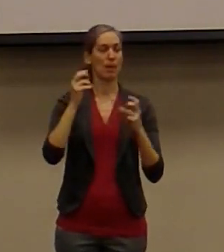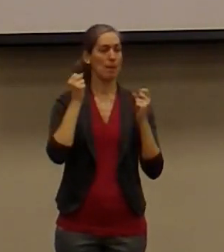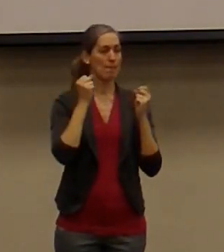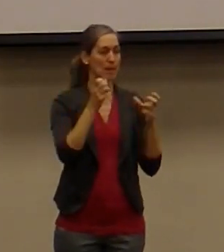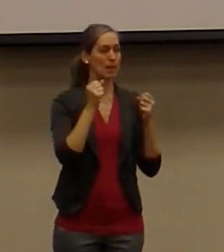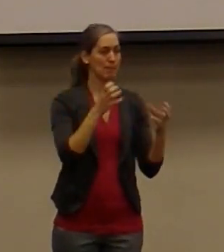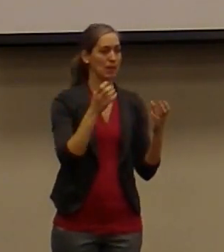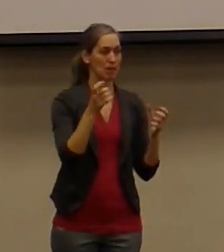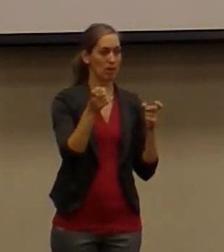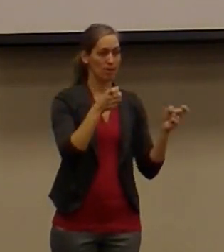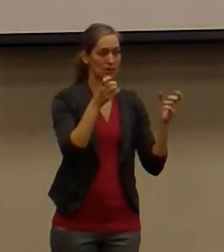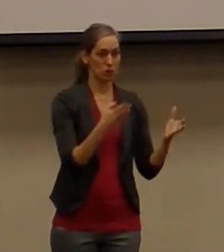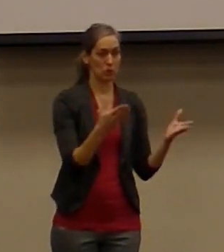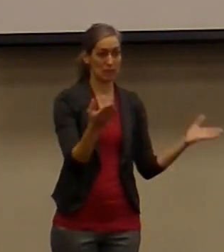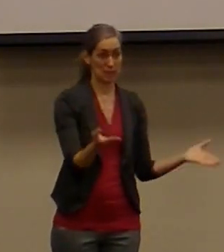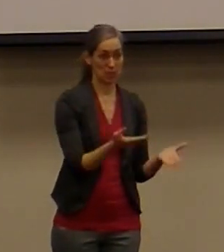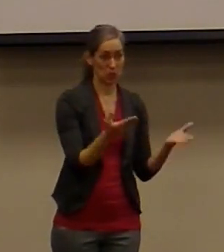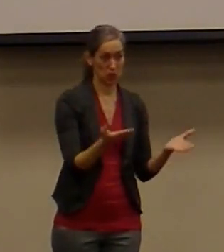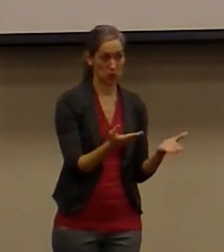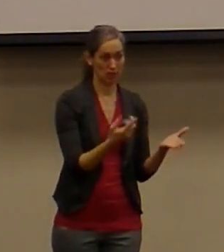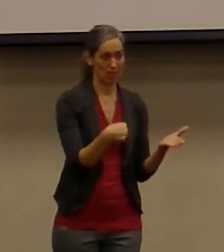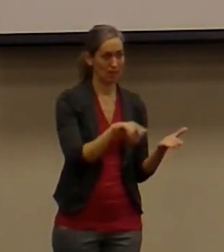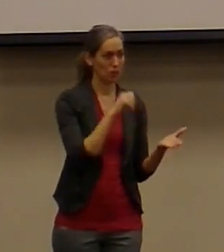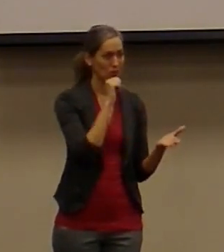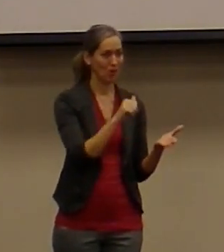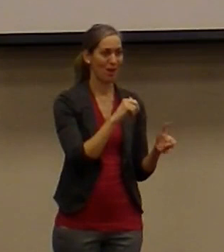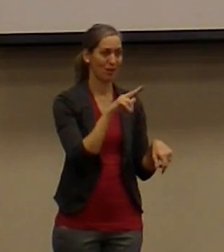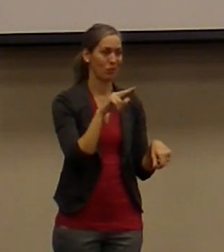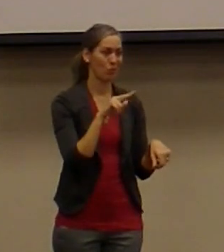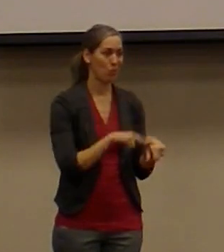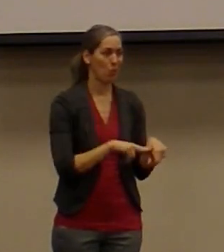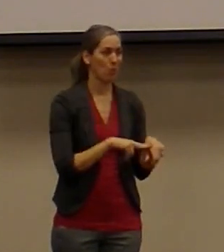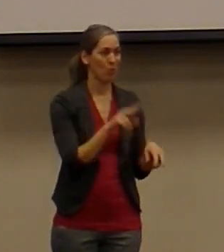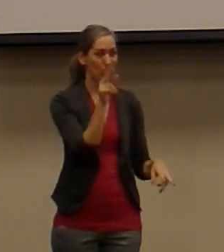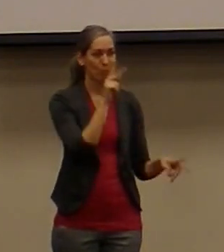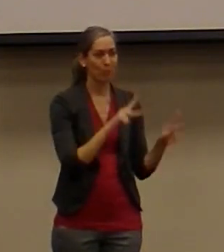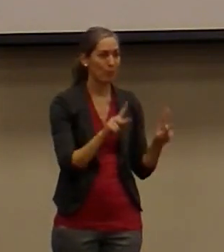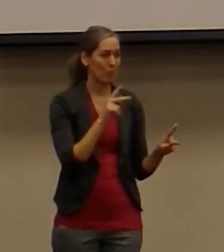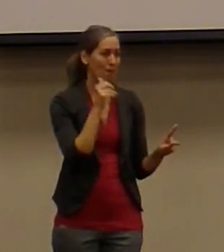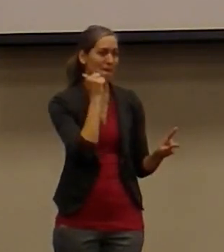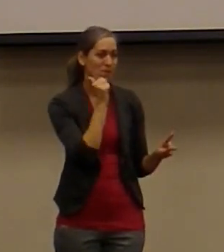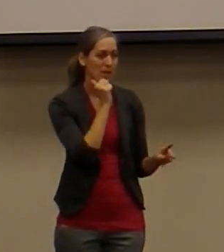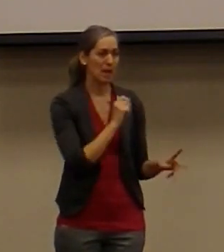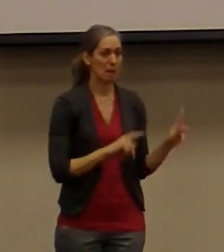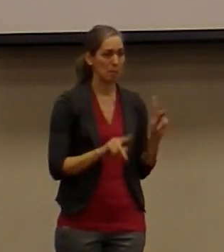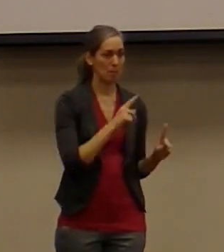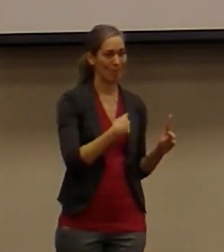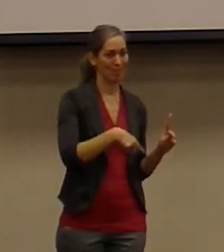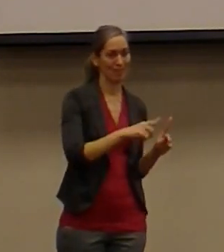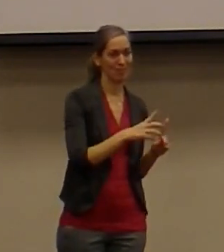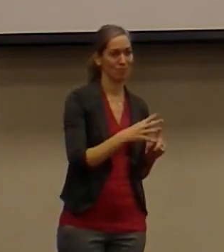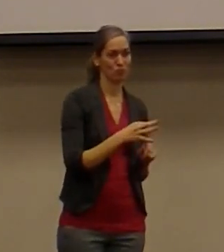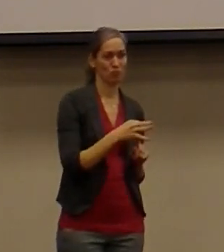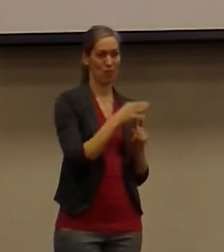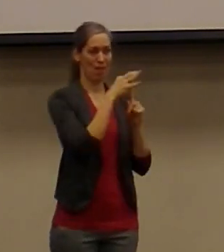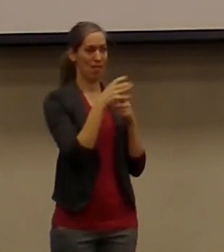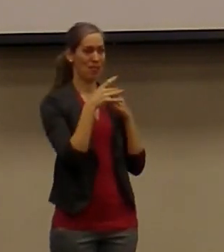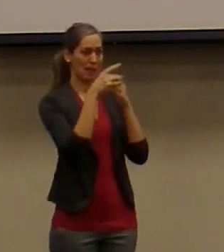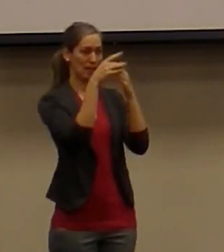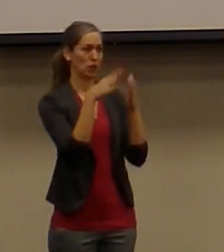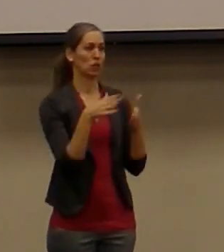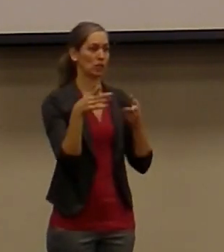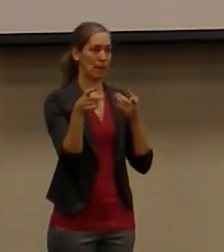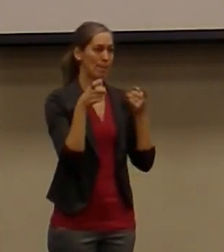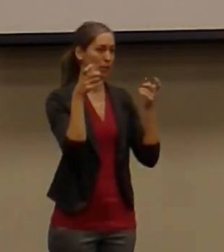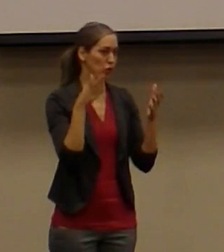that are named here, and these are not the ordinary people of the nation. These are the leaders, the